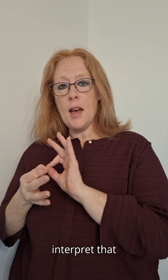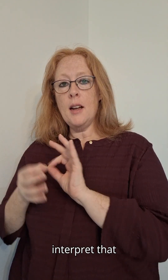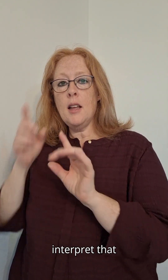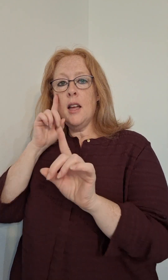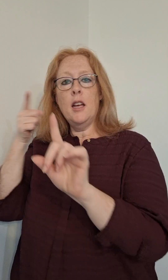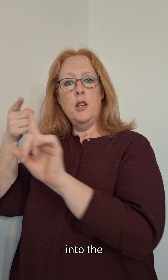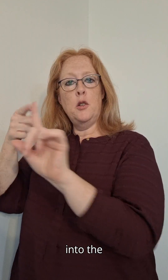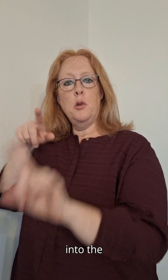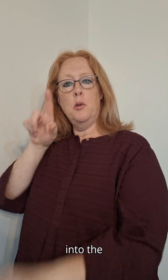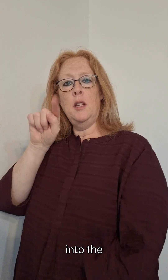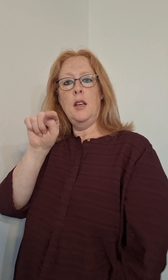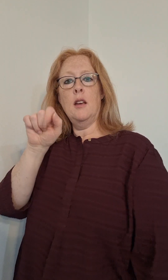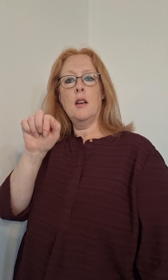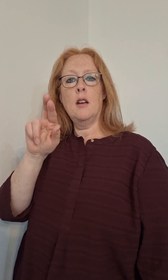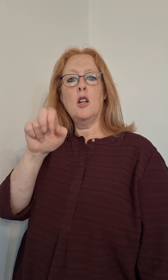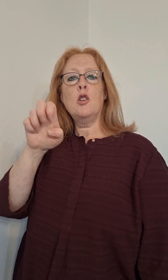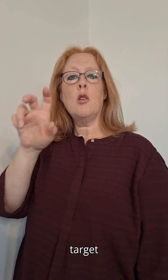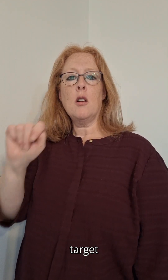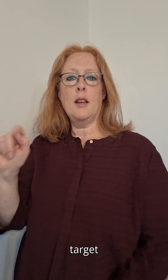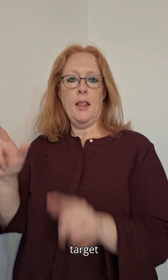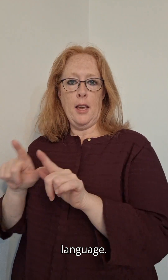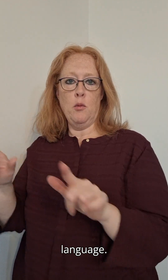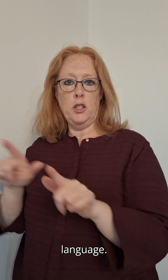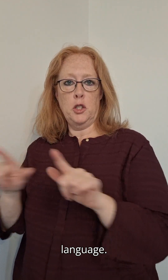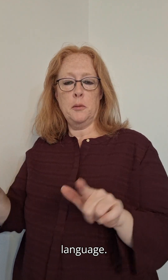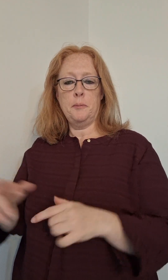that into the target language.